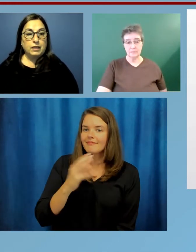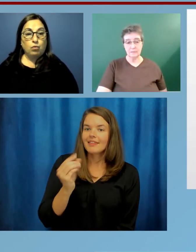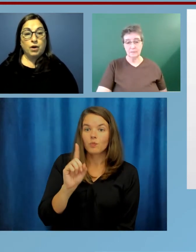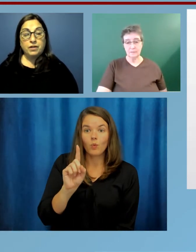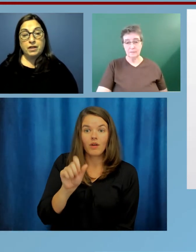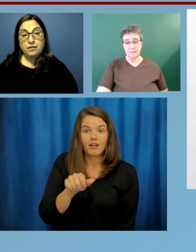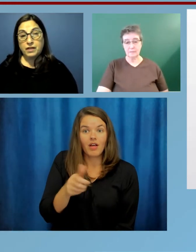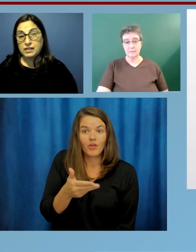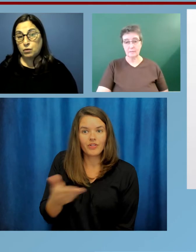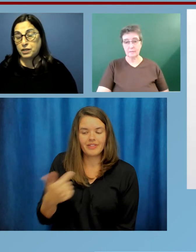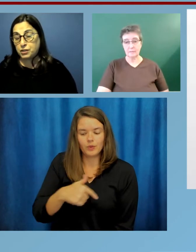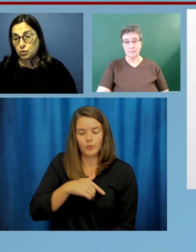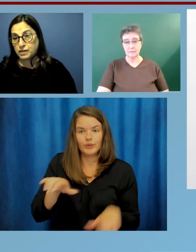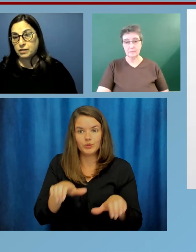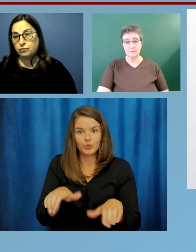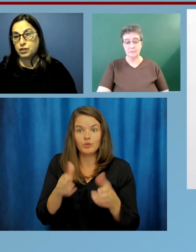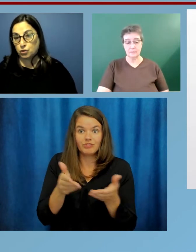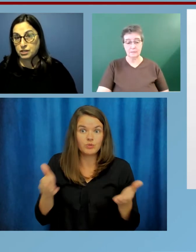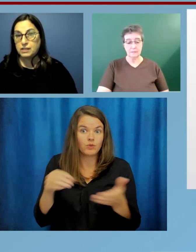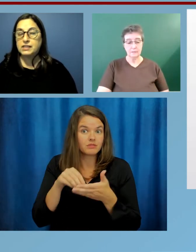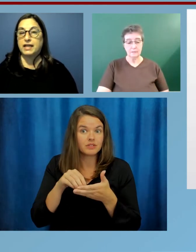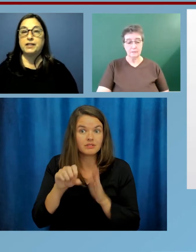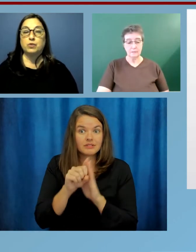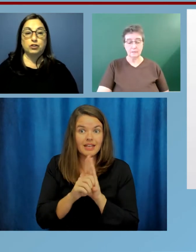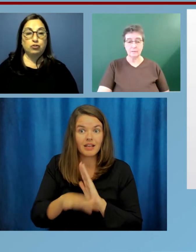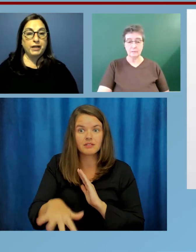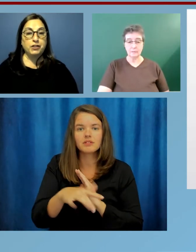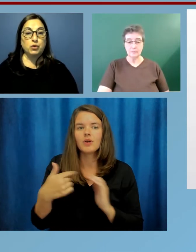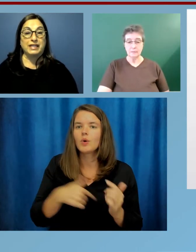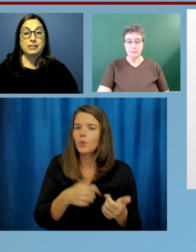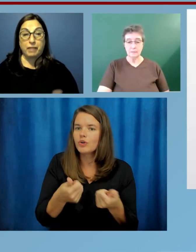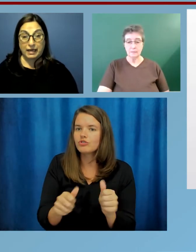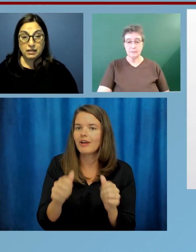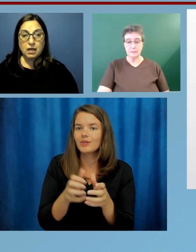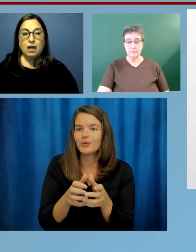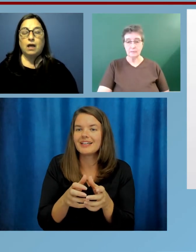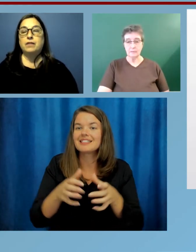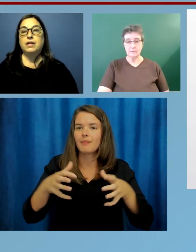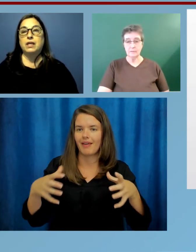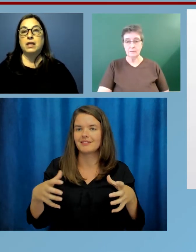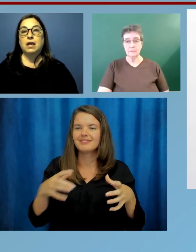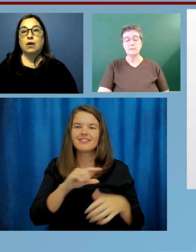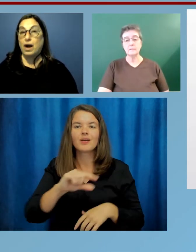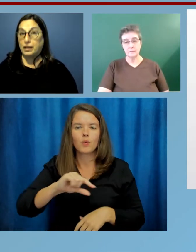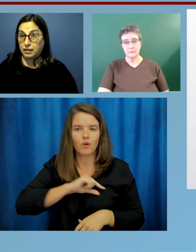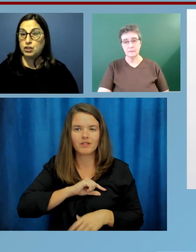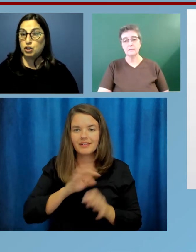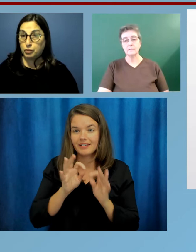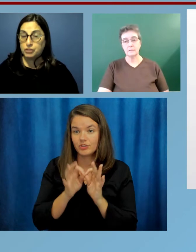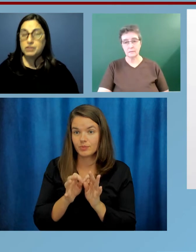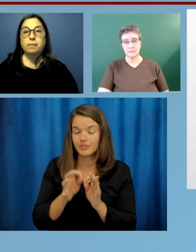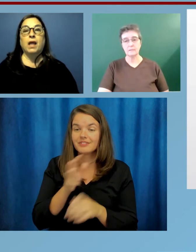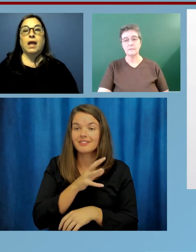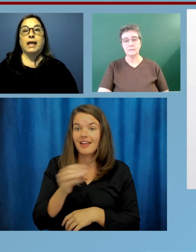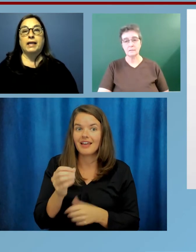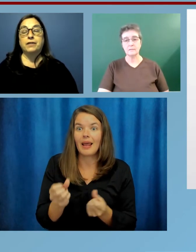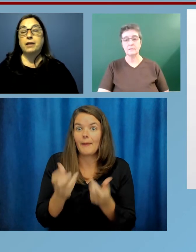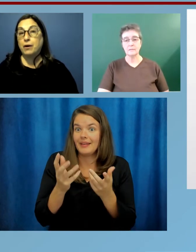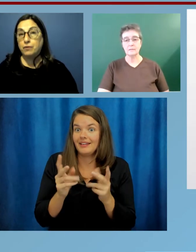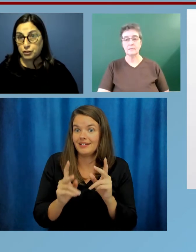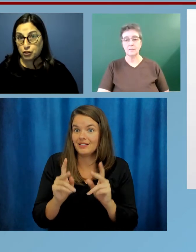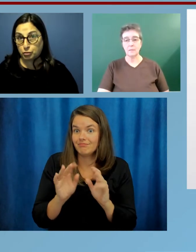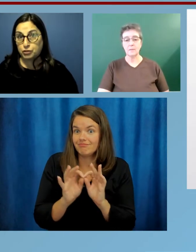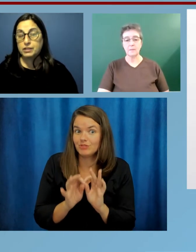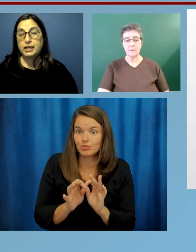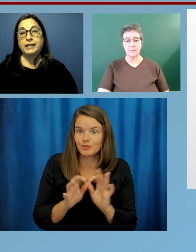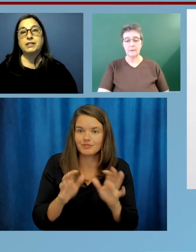And one of the other things that we do as a resource in the state is we're trying to expand the quality of interpreters and the